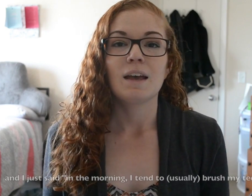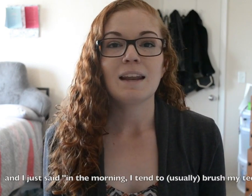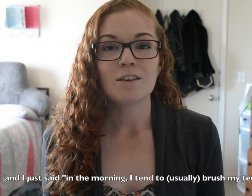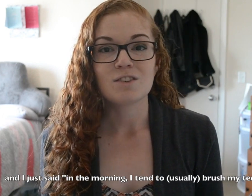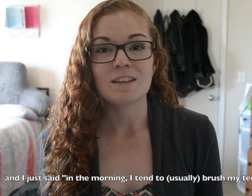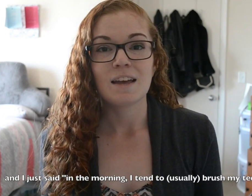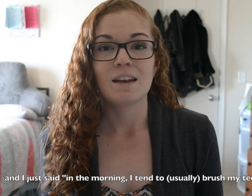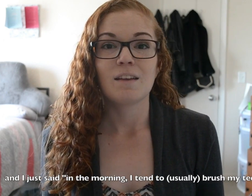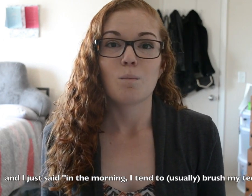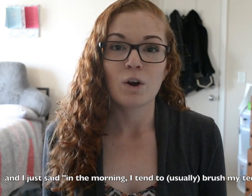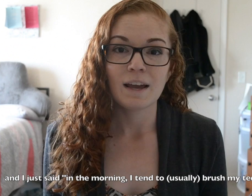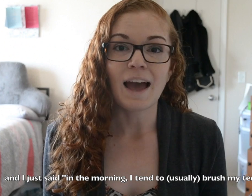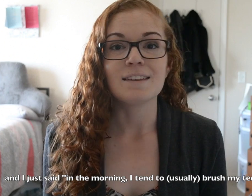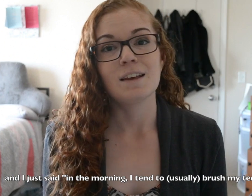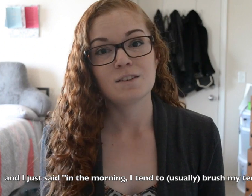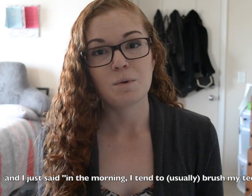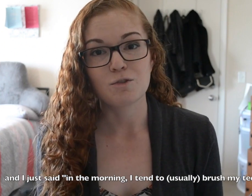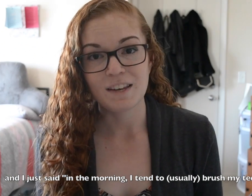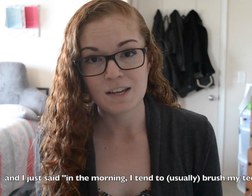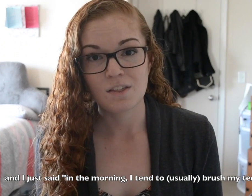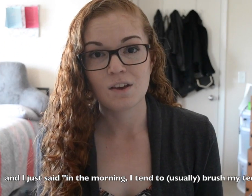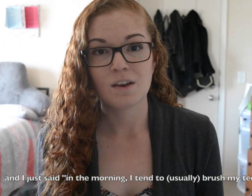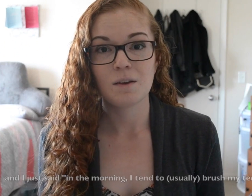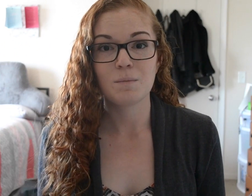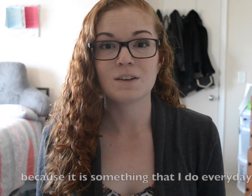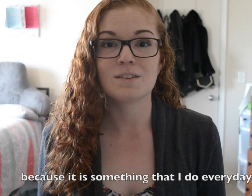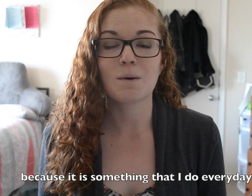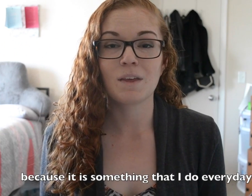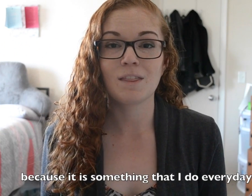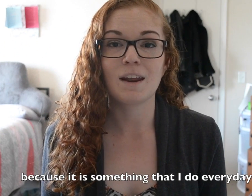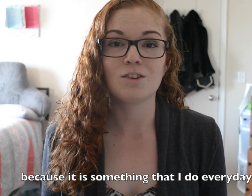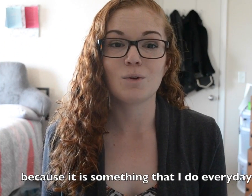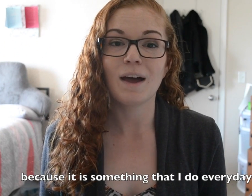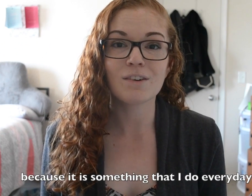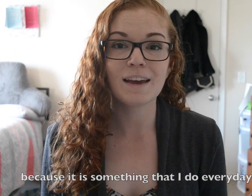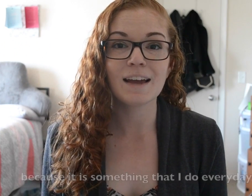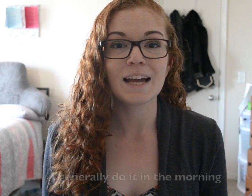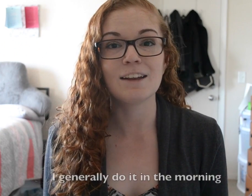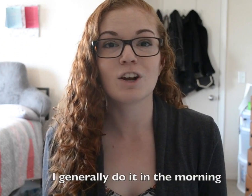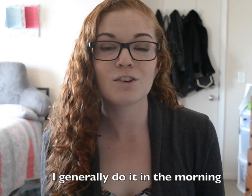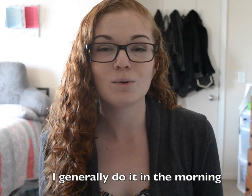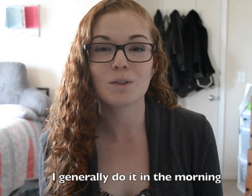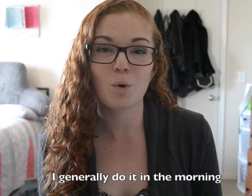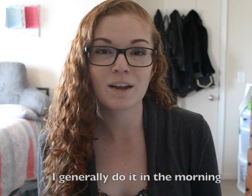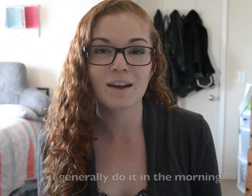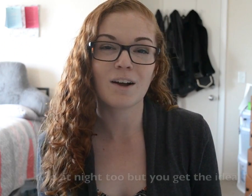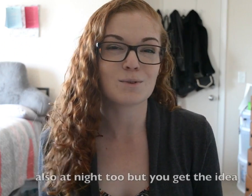and I just said, morning, I tend to brush my teeth, because it's something that I do every day. I generally do it in the morning, also at